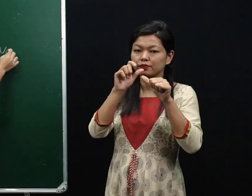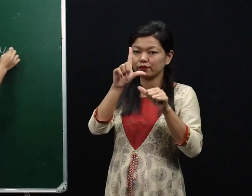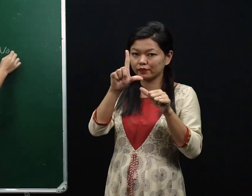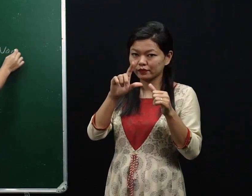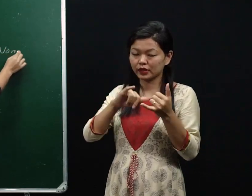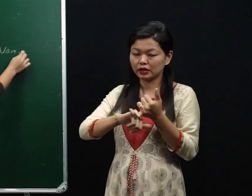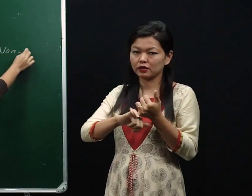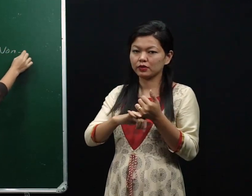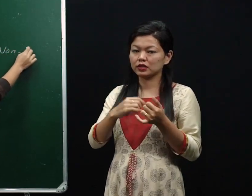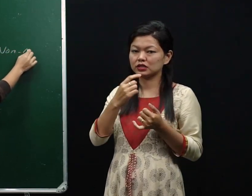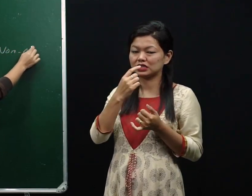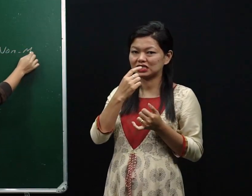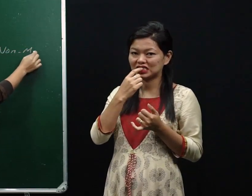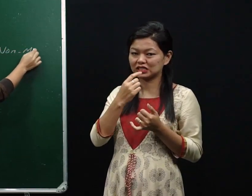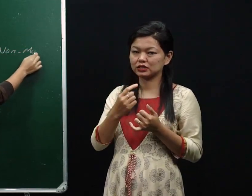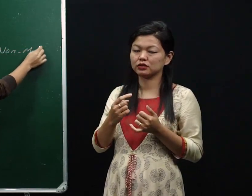non-metals.